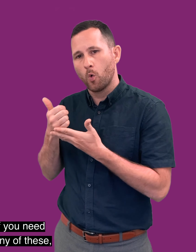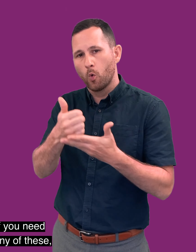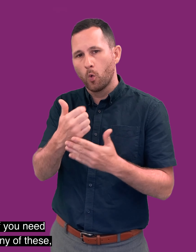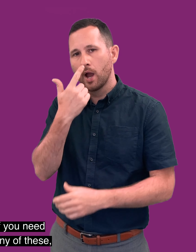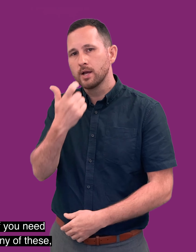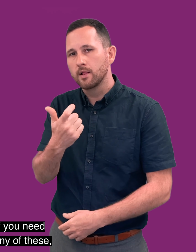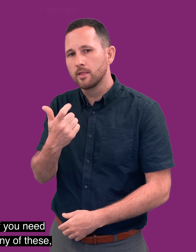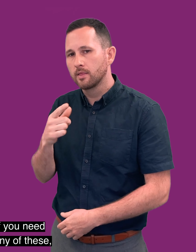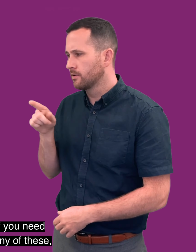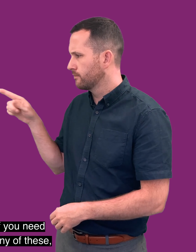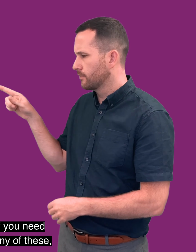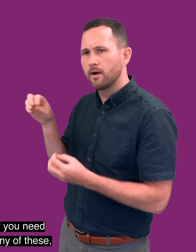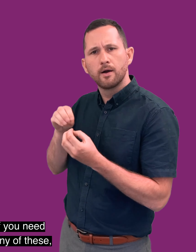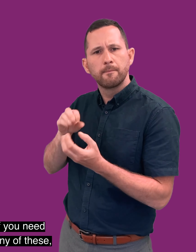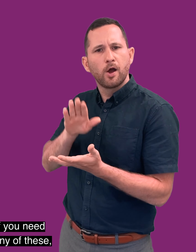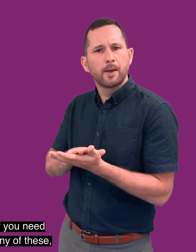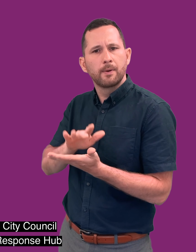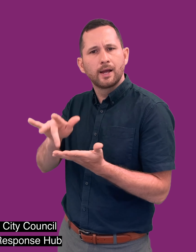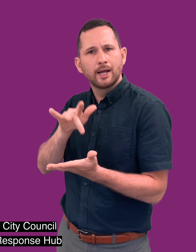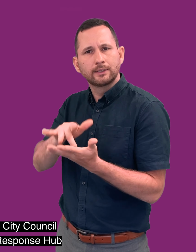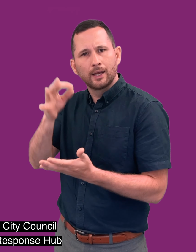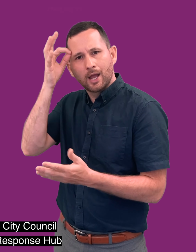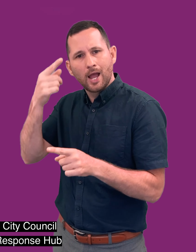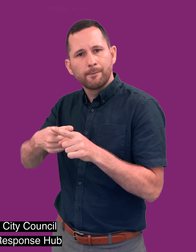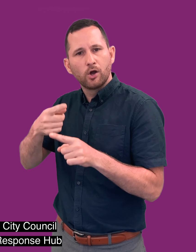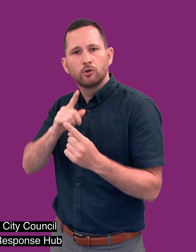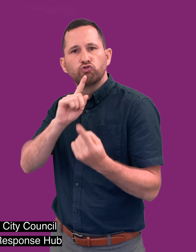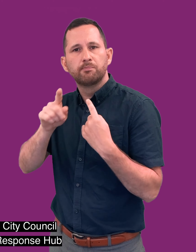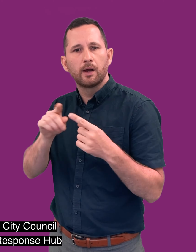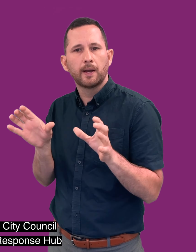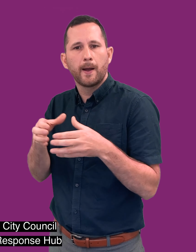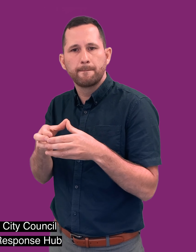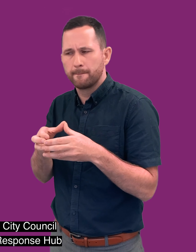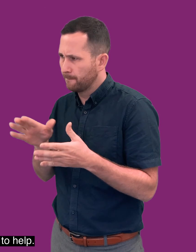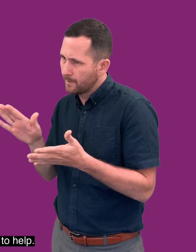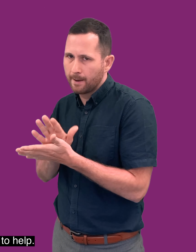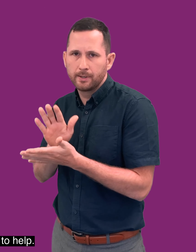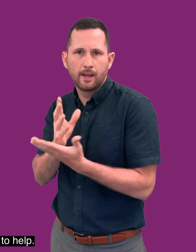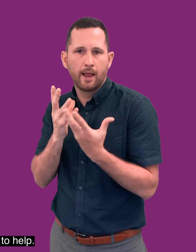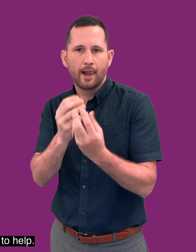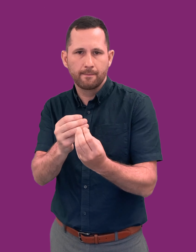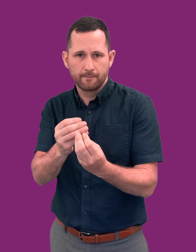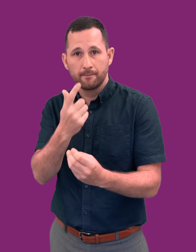Options if you need help with any of these. Birmingham City Council Emergency Response Hub is here to